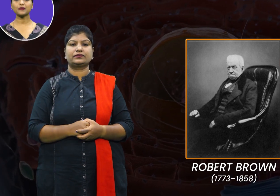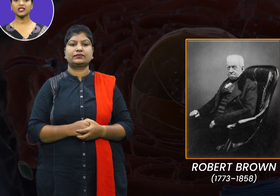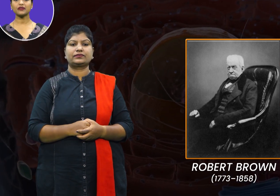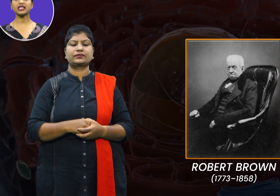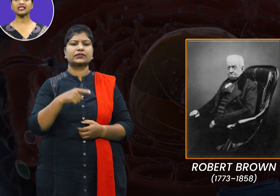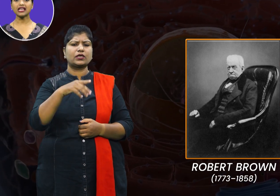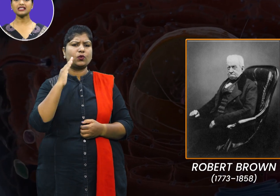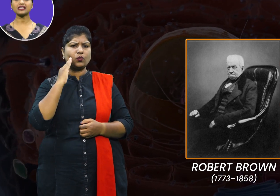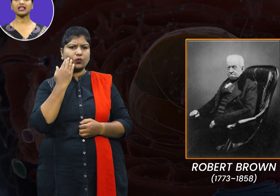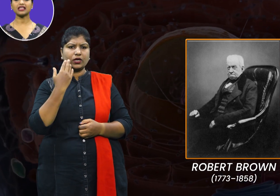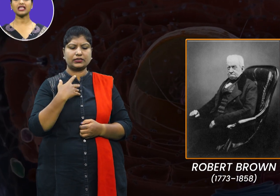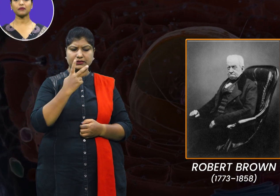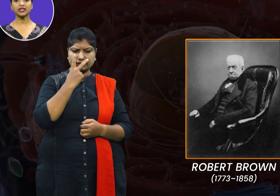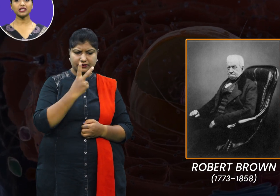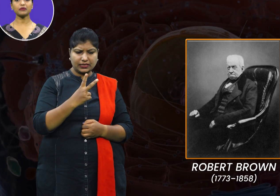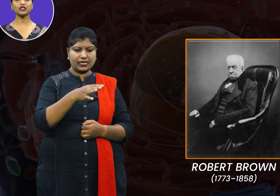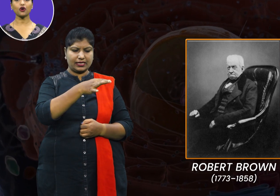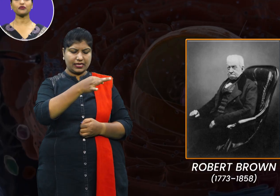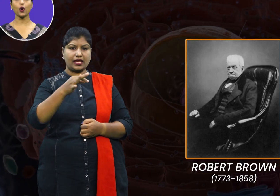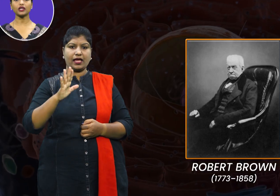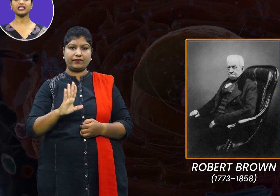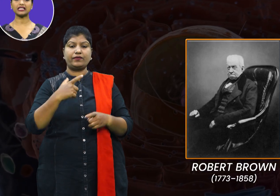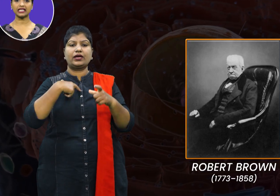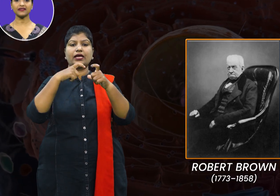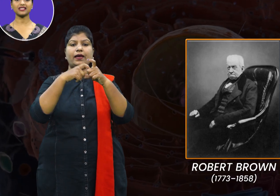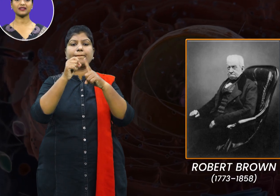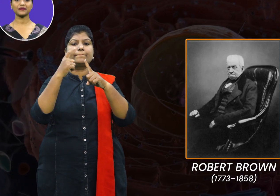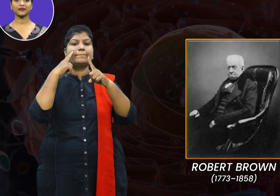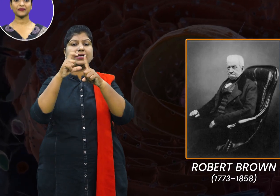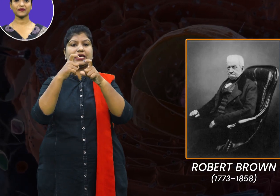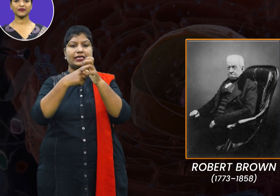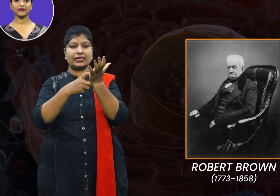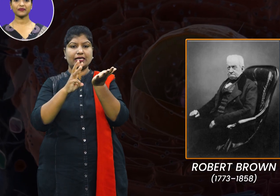while observing cells in the epidermis of orchid leaves,